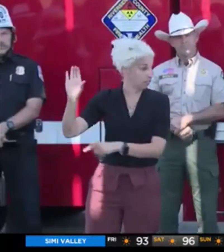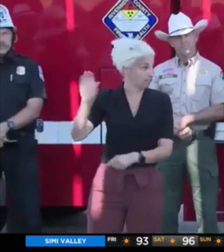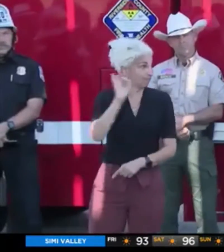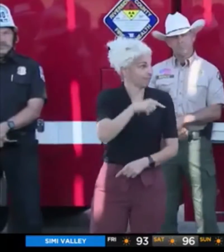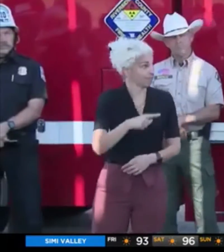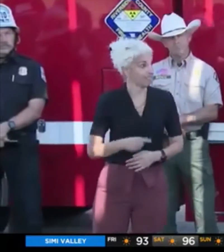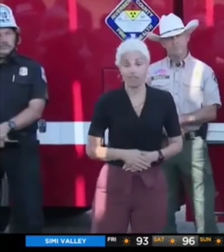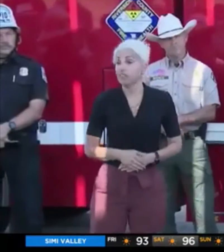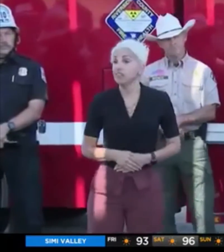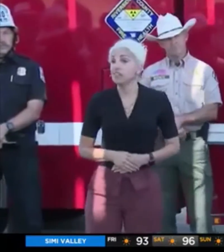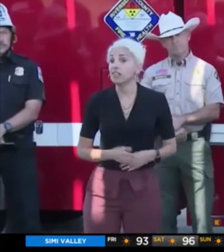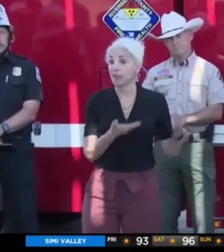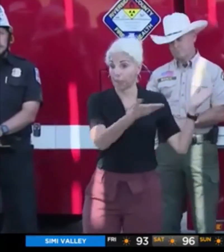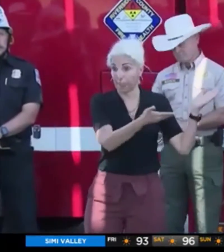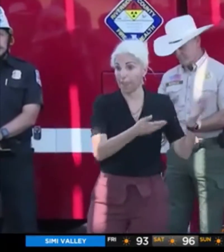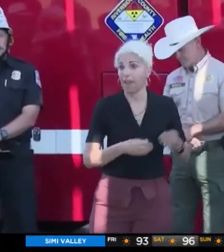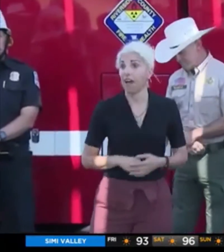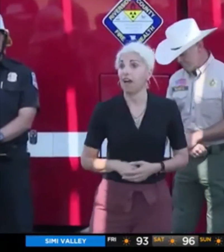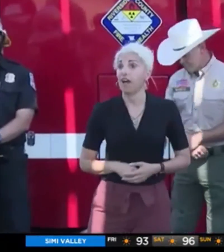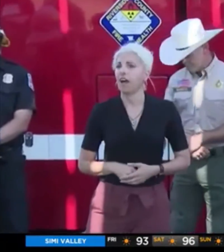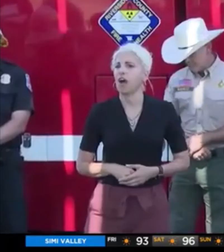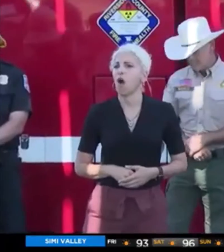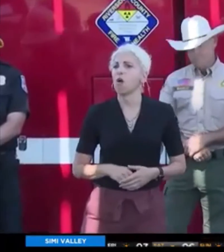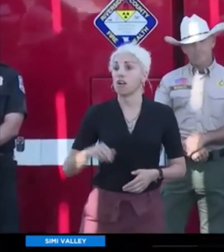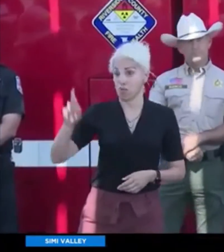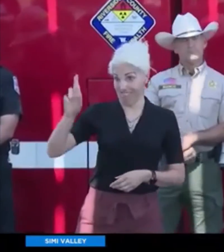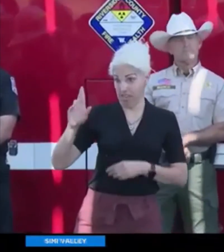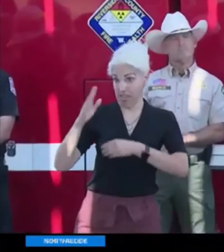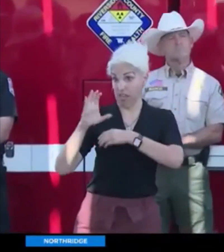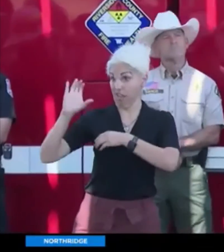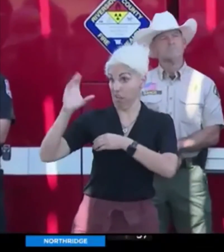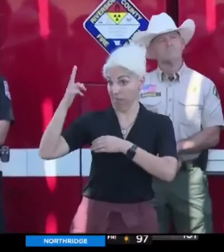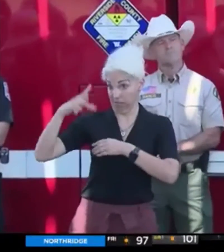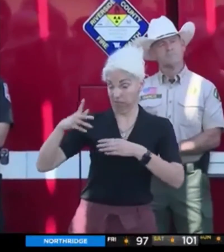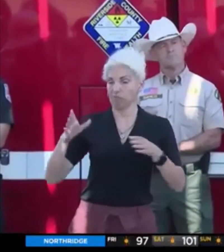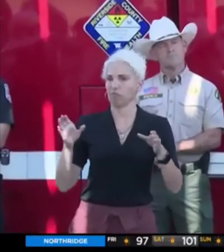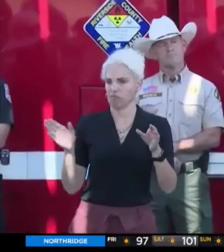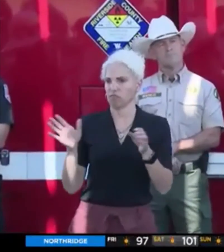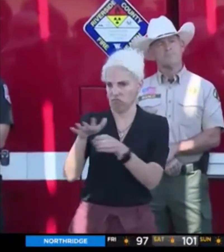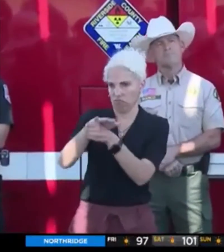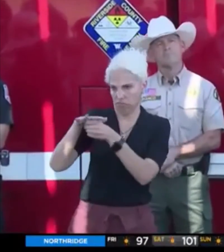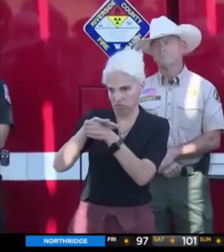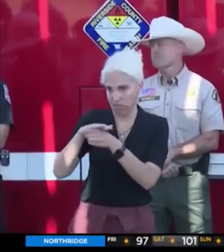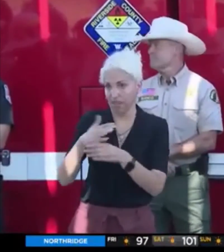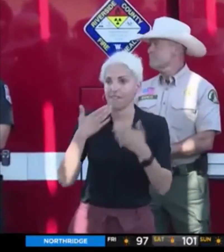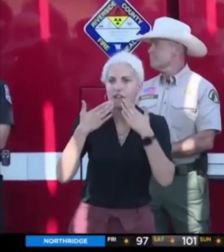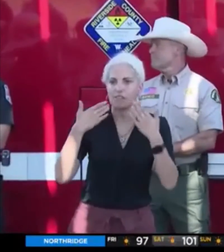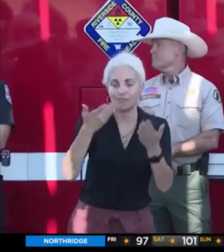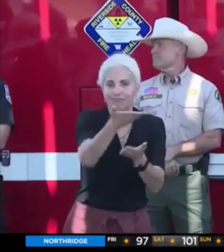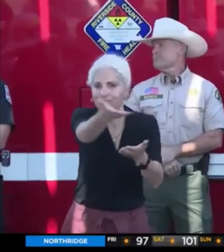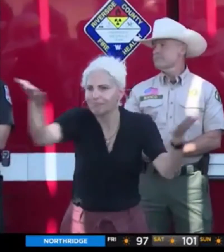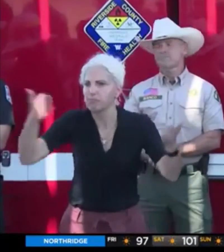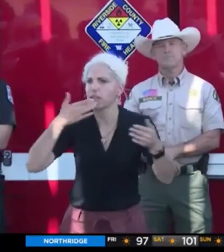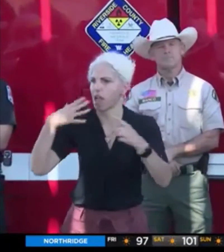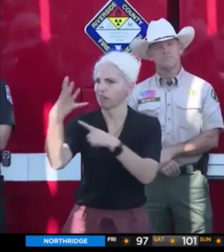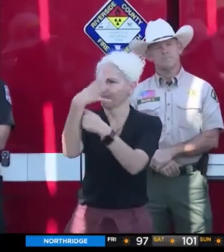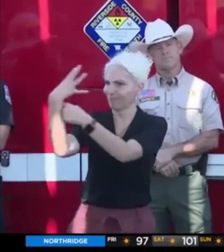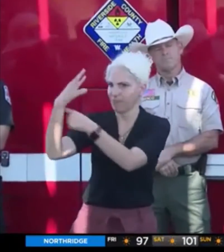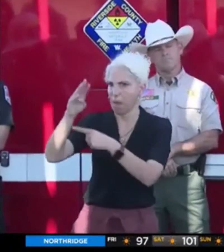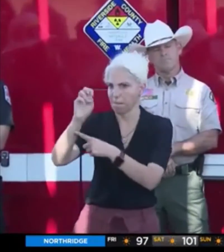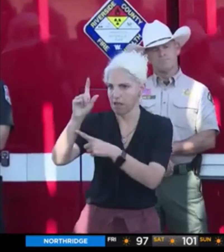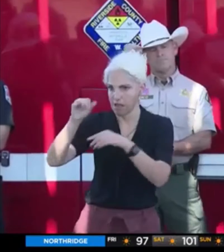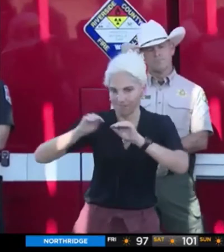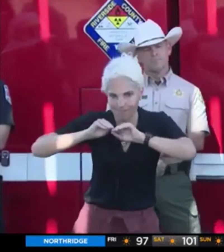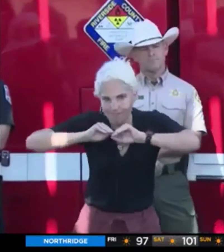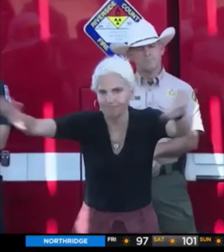Good afternoon, Lieutenant Todd Kovalets, Riverside CHP office. First of all, thank you to our media partners for helping us get the word out today about these